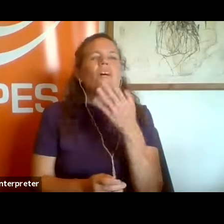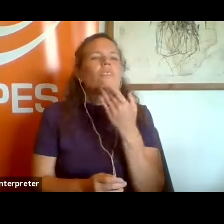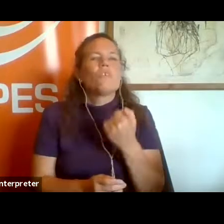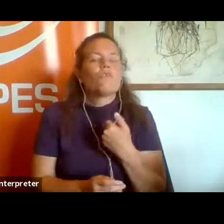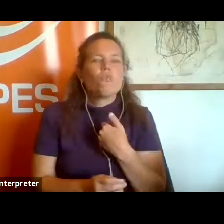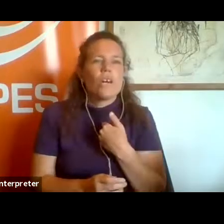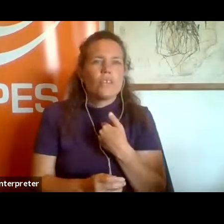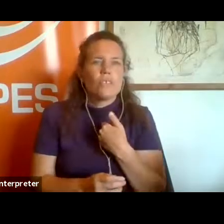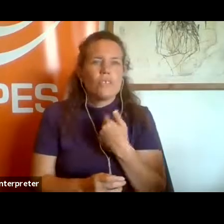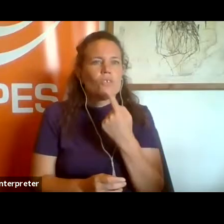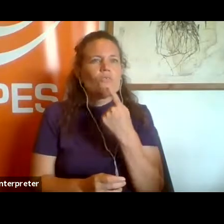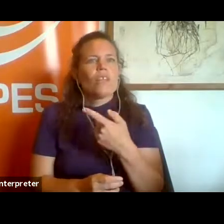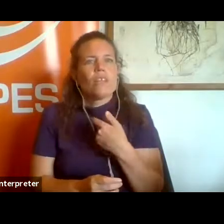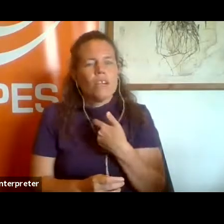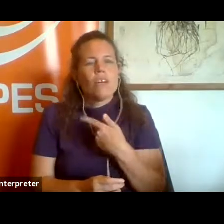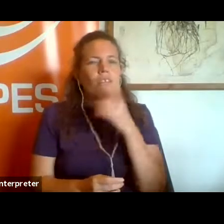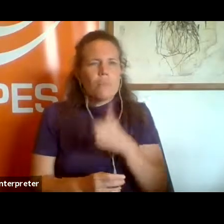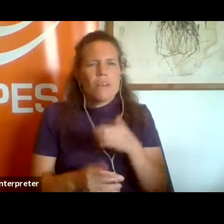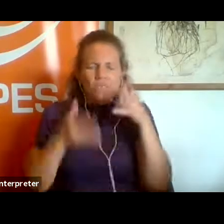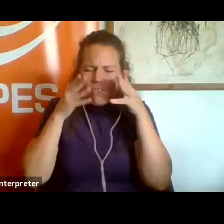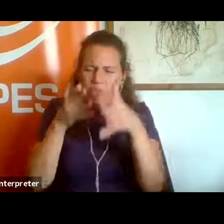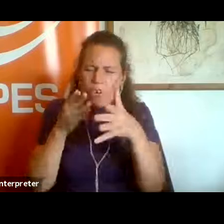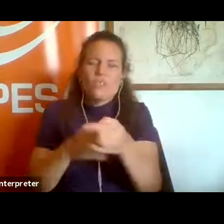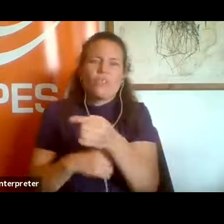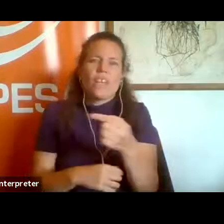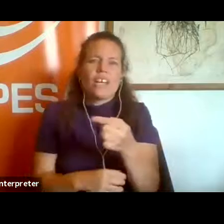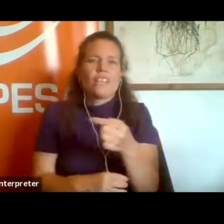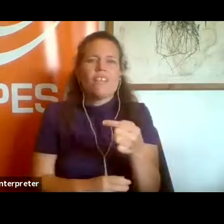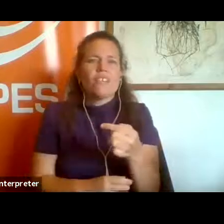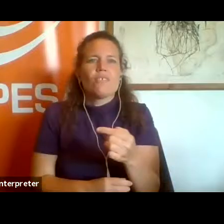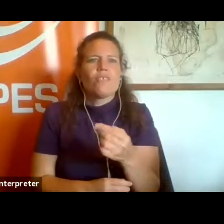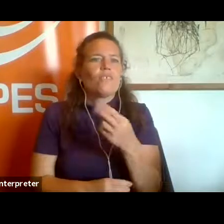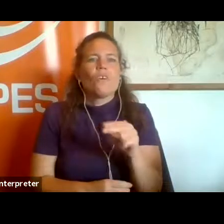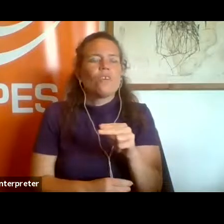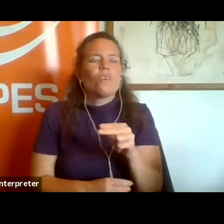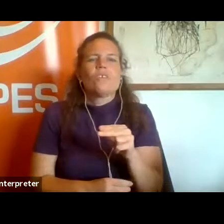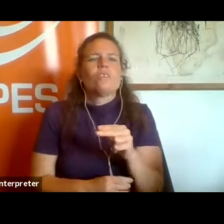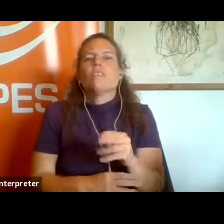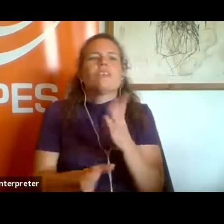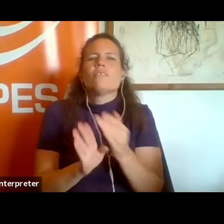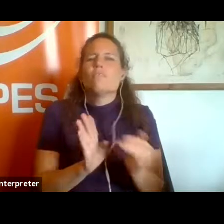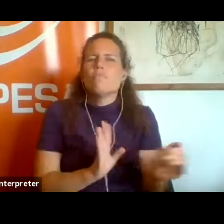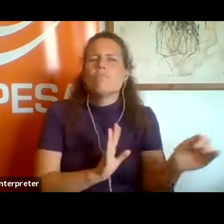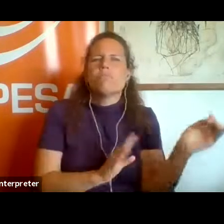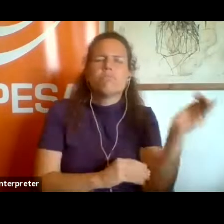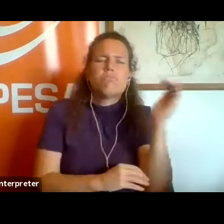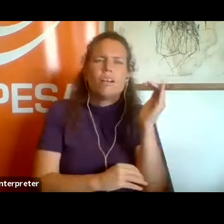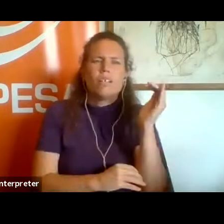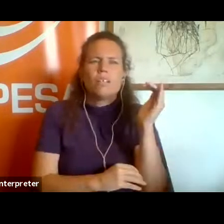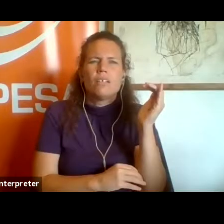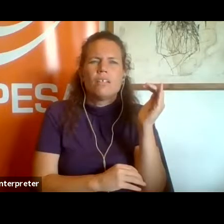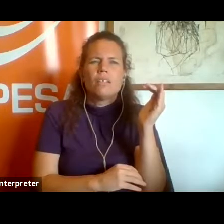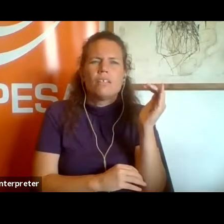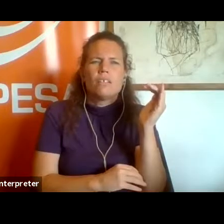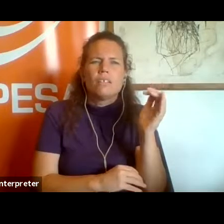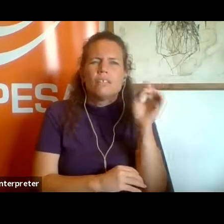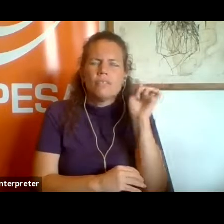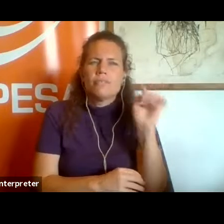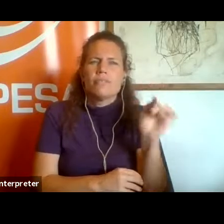be that we need to focus on the negatives, because far be it. There's been huge accomplishments